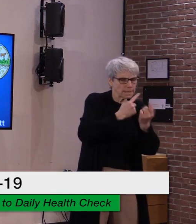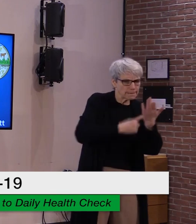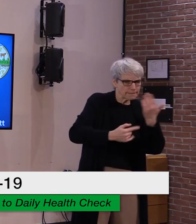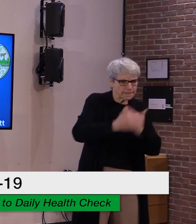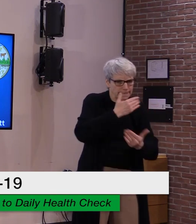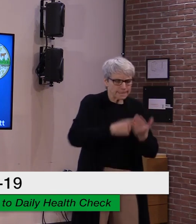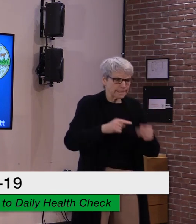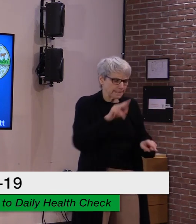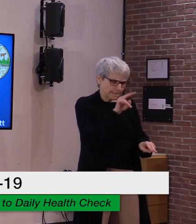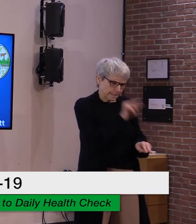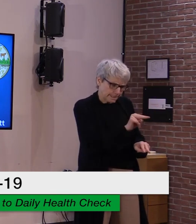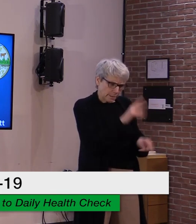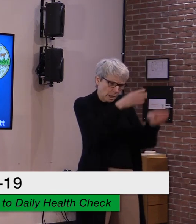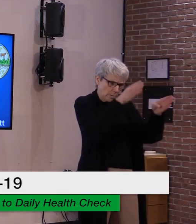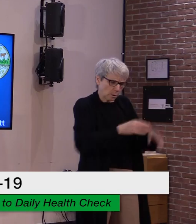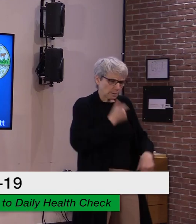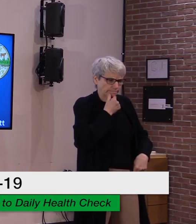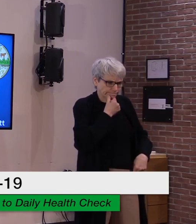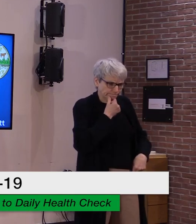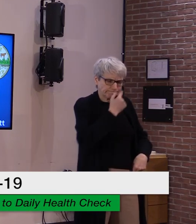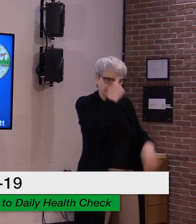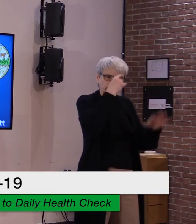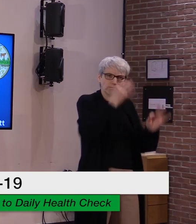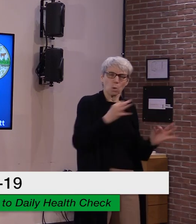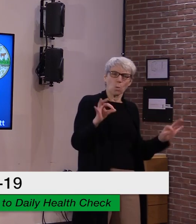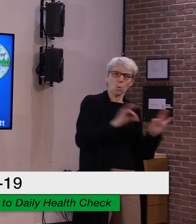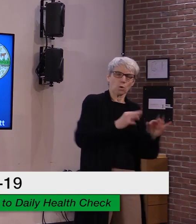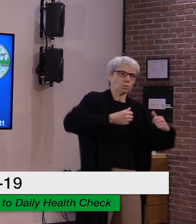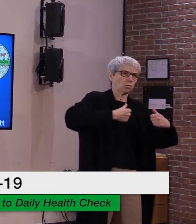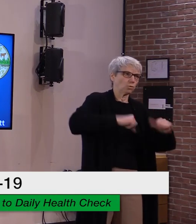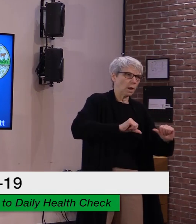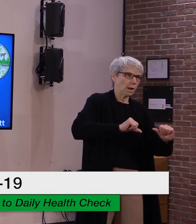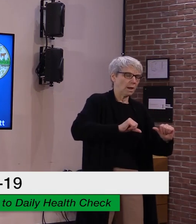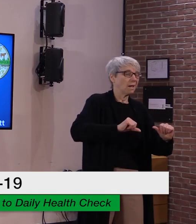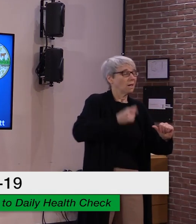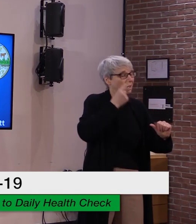uncertain benefits and the risk for adverse events